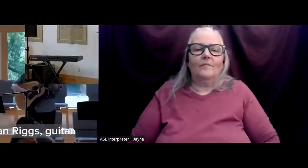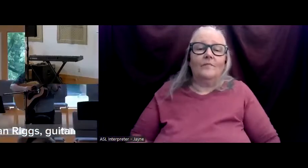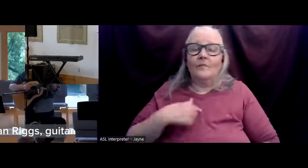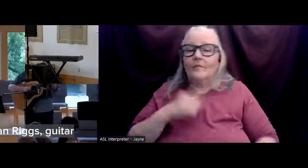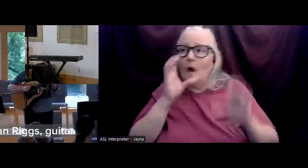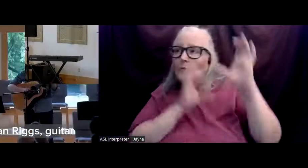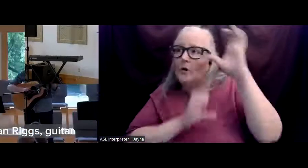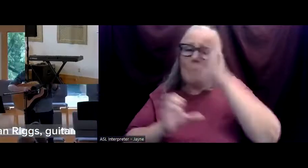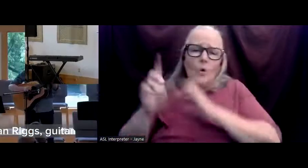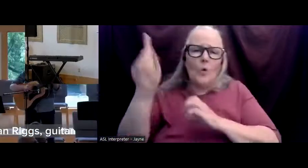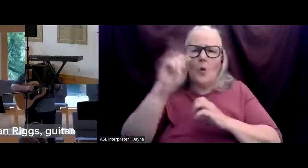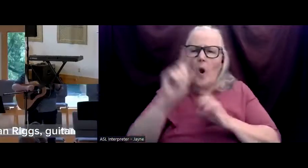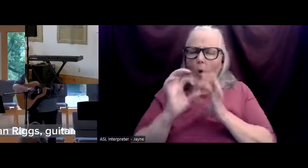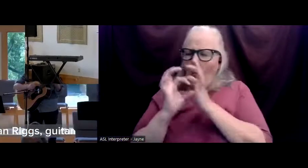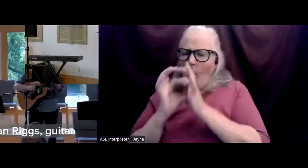For